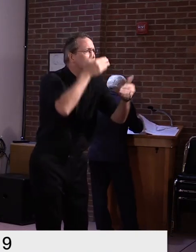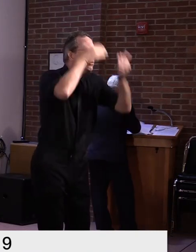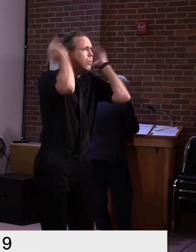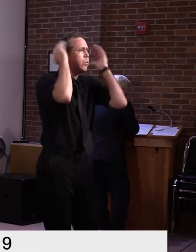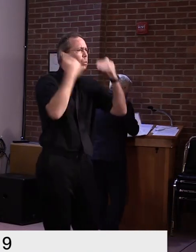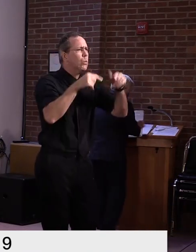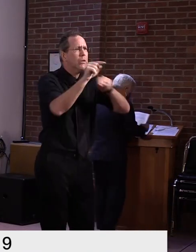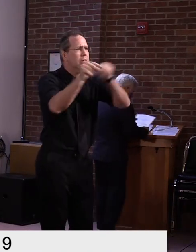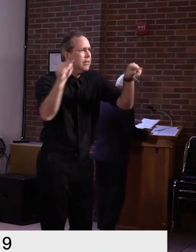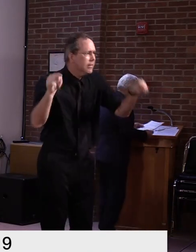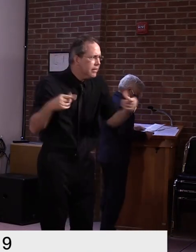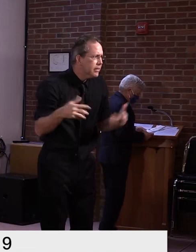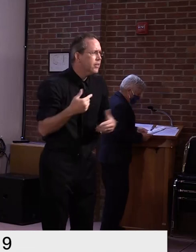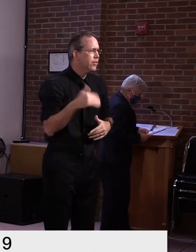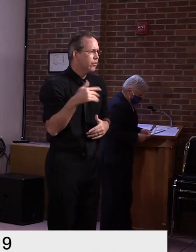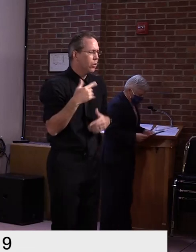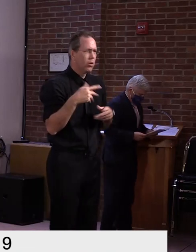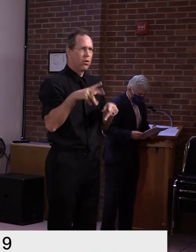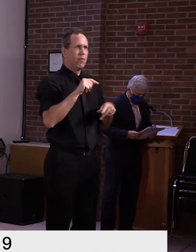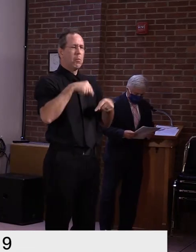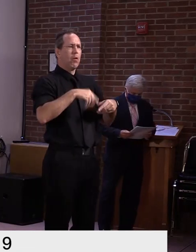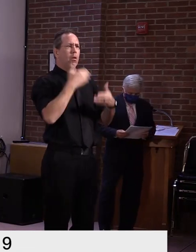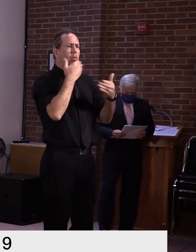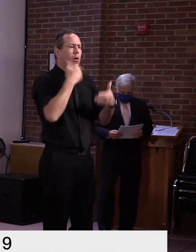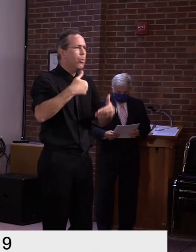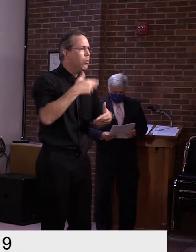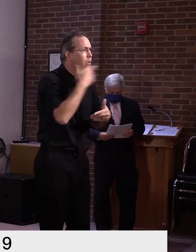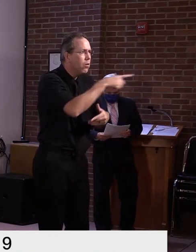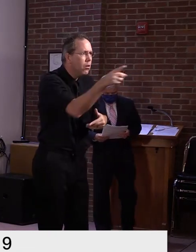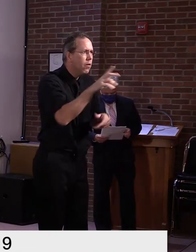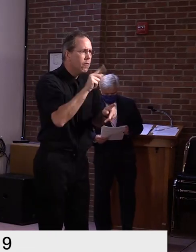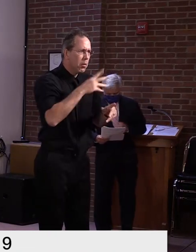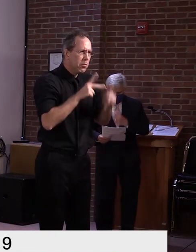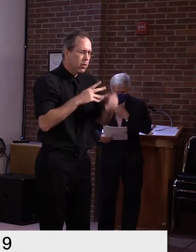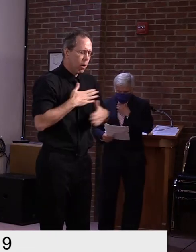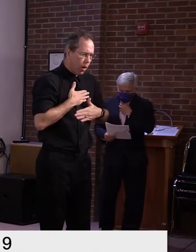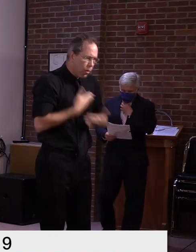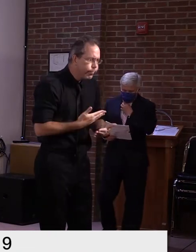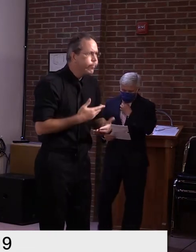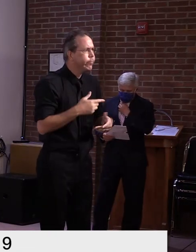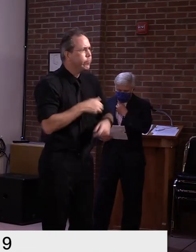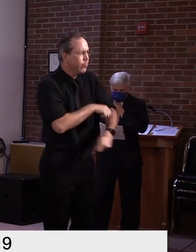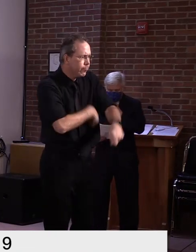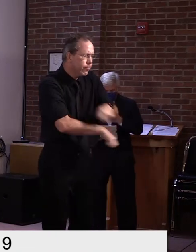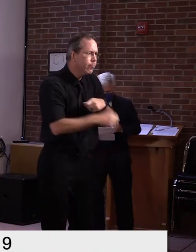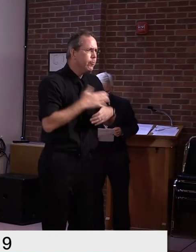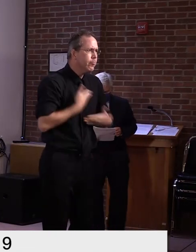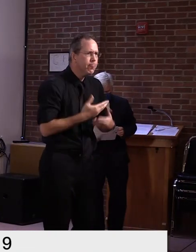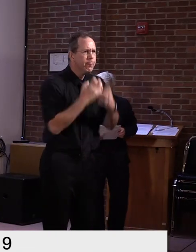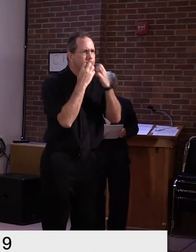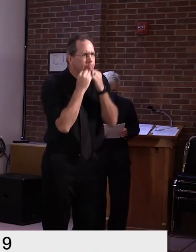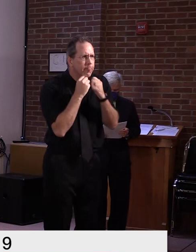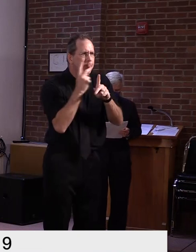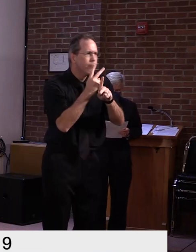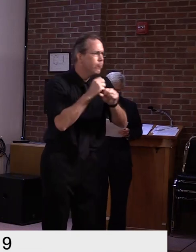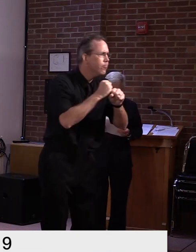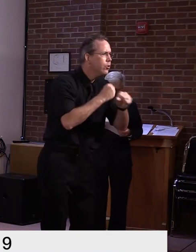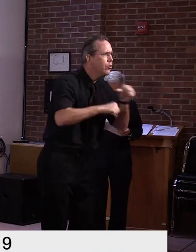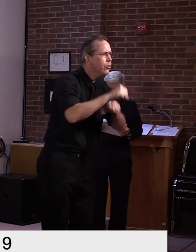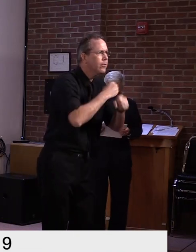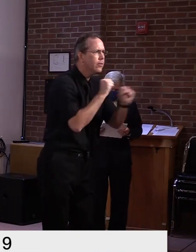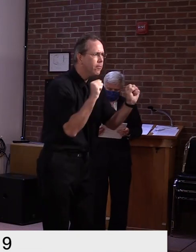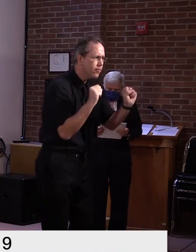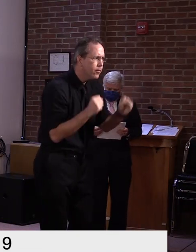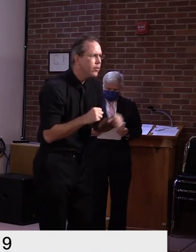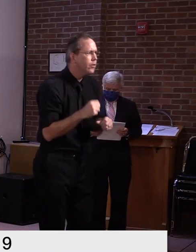perseverance, and commitment to one another. You've followed the health department's guidance since the very beginning, whether it's wearing a